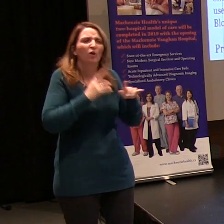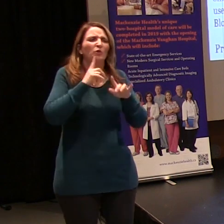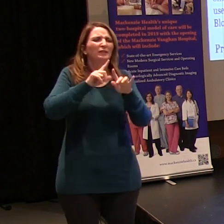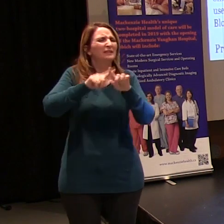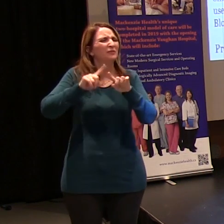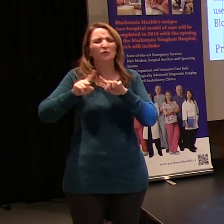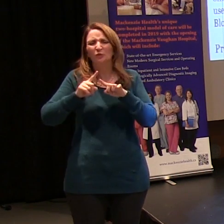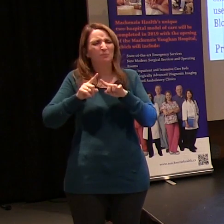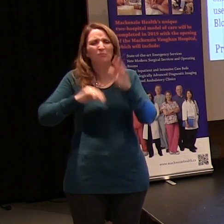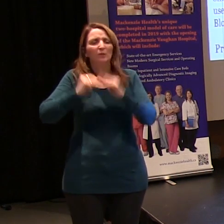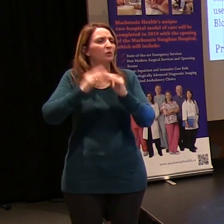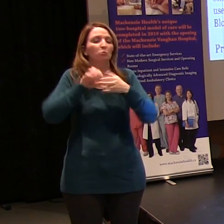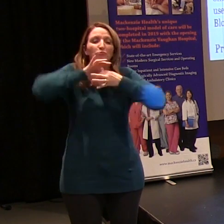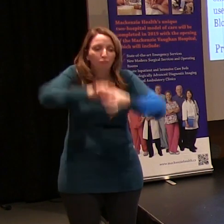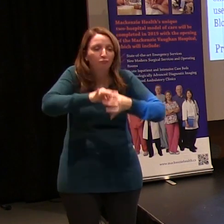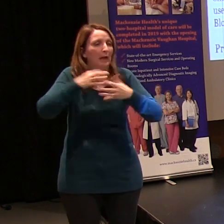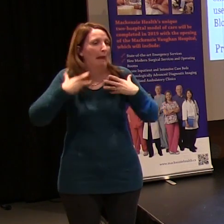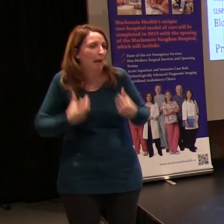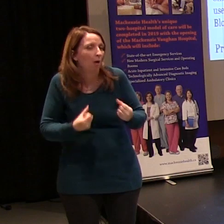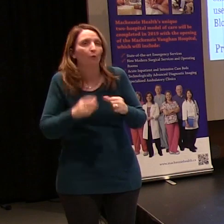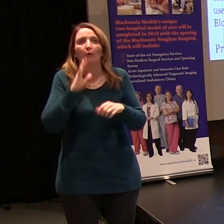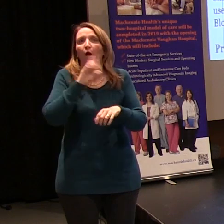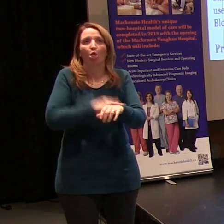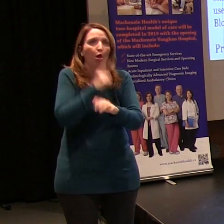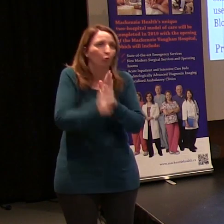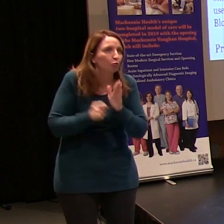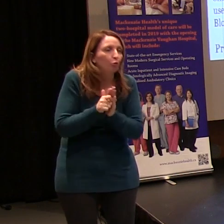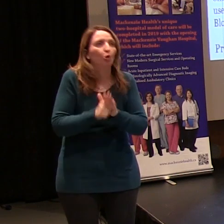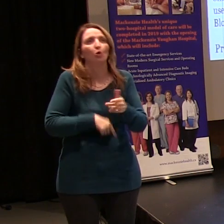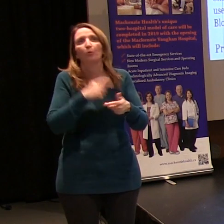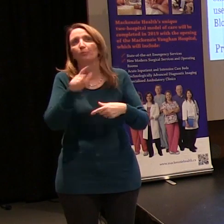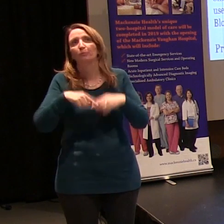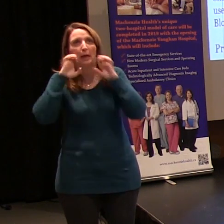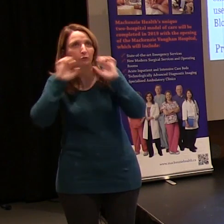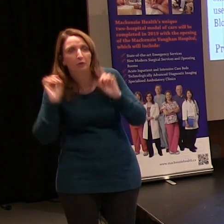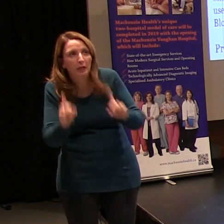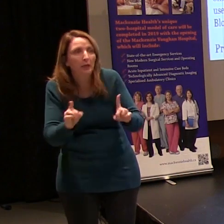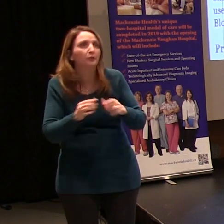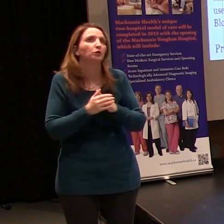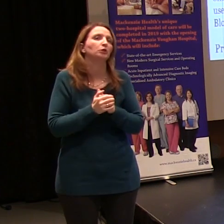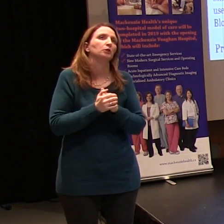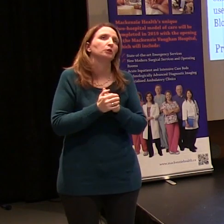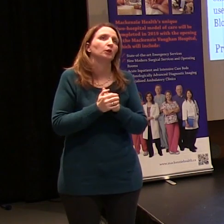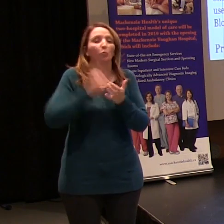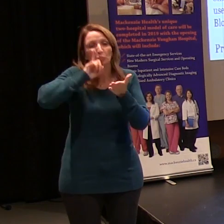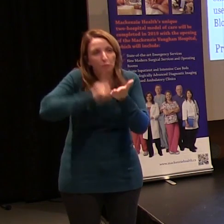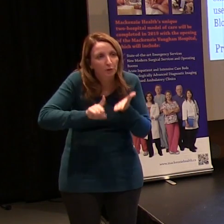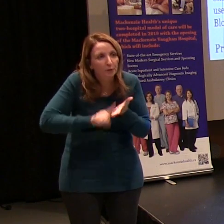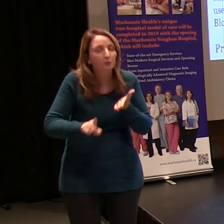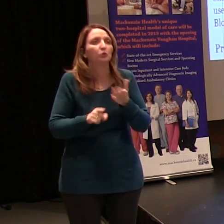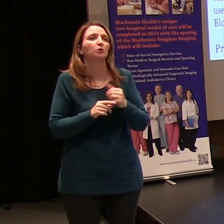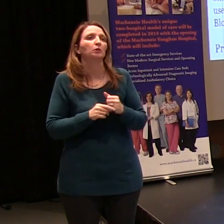related to health. If it's a long-term, if it's an education, if it's a research, if it's an office,